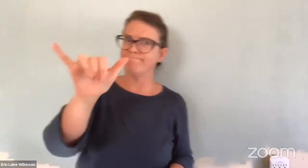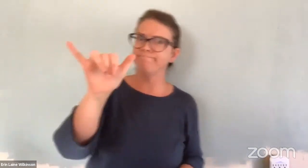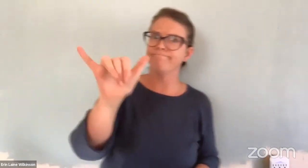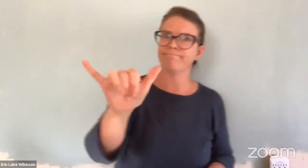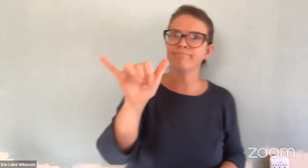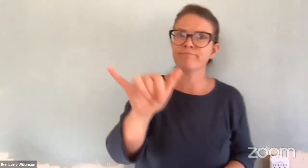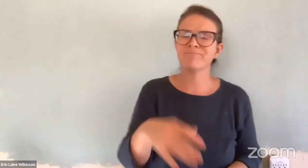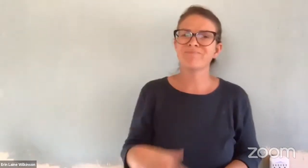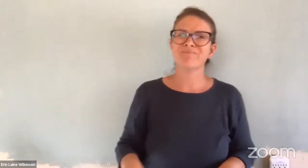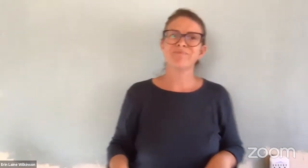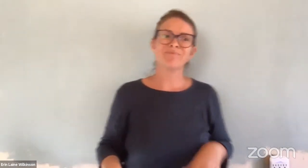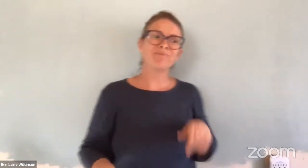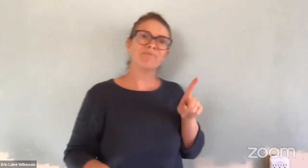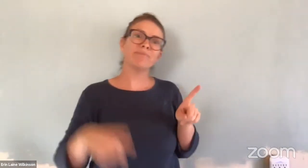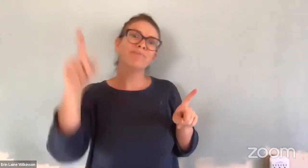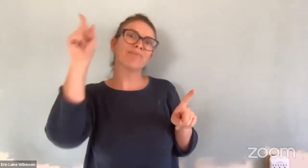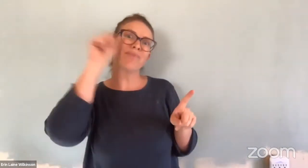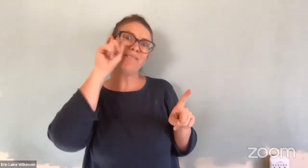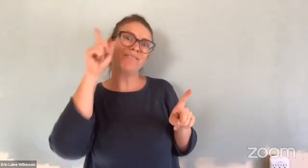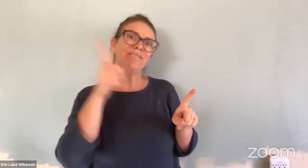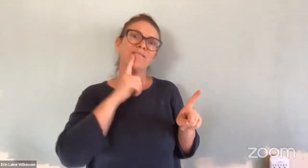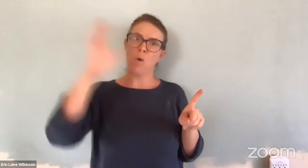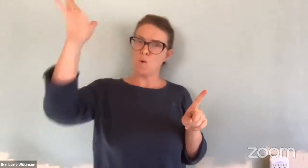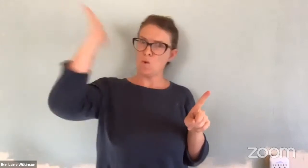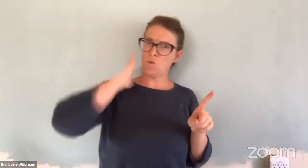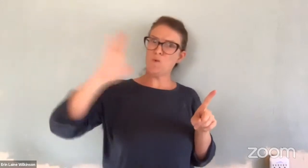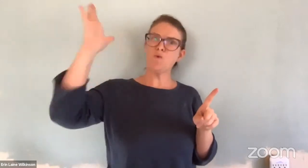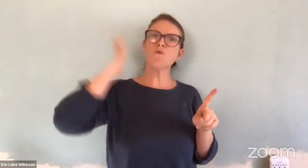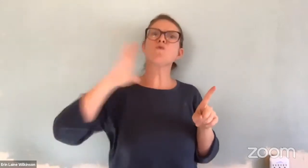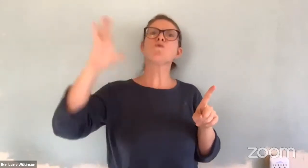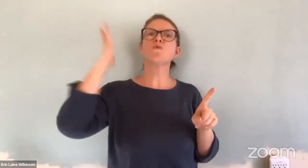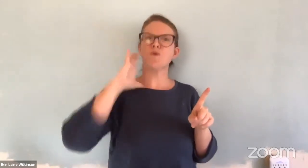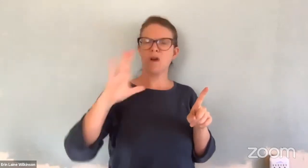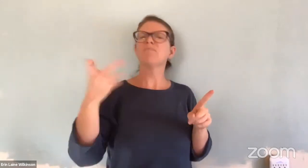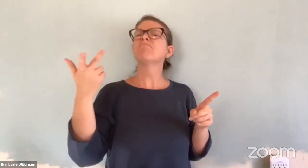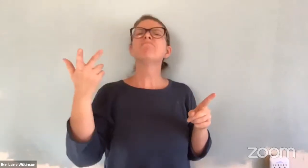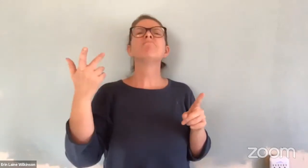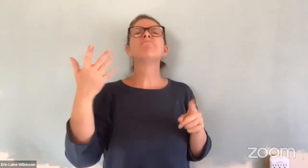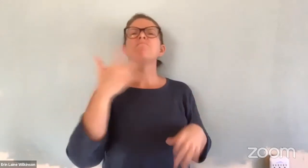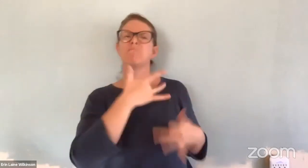about. Let me give you an idea of where I'm going with this.